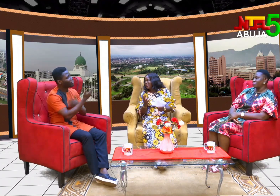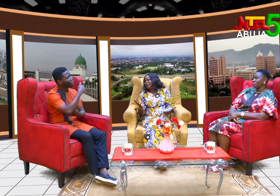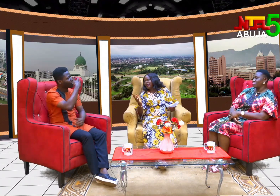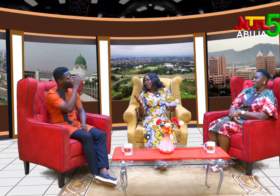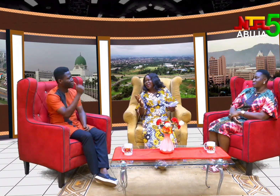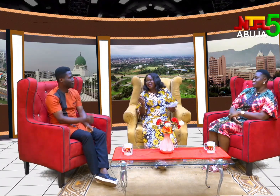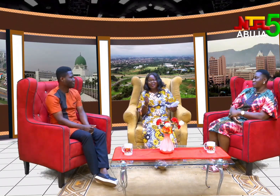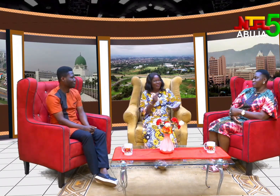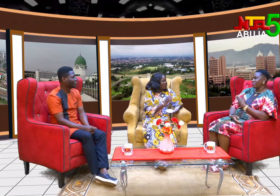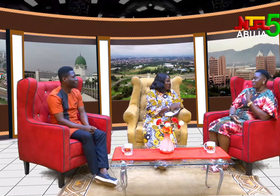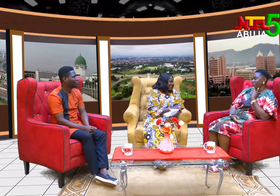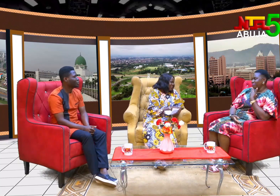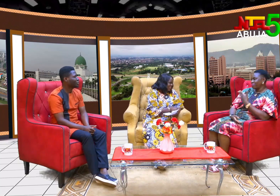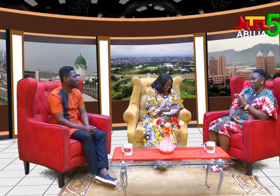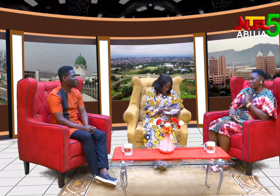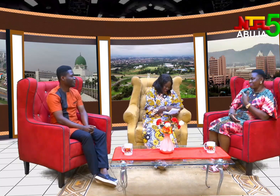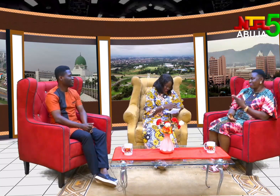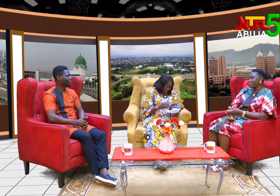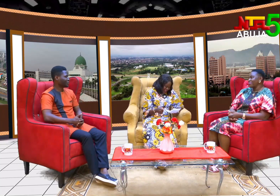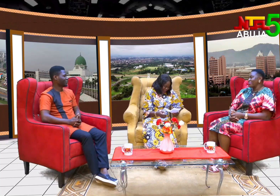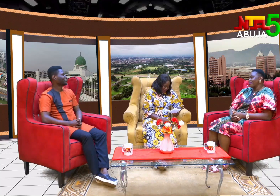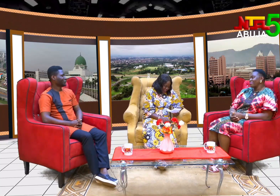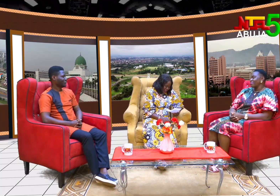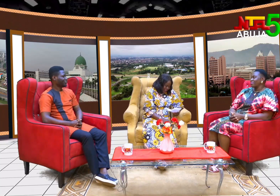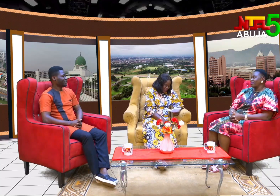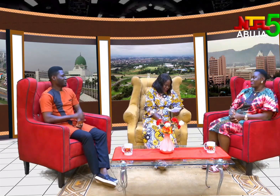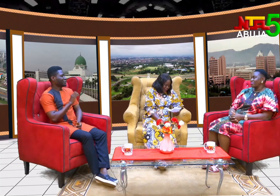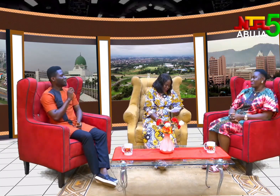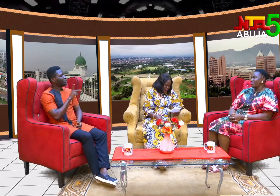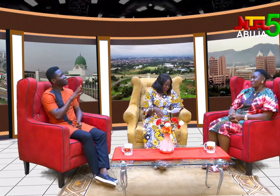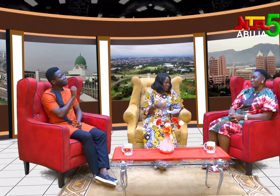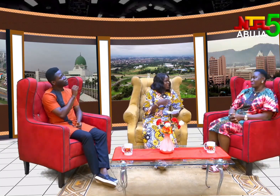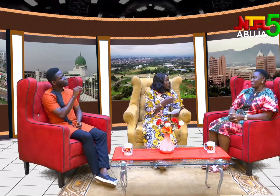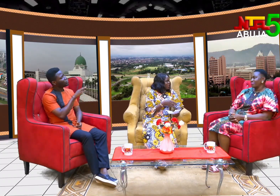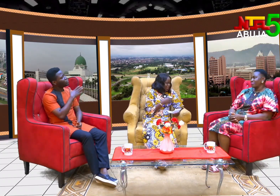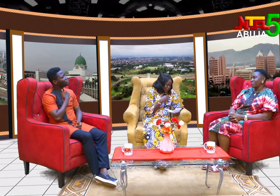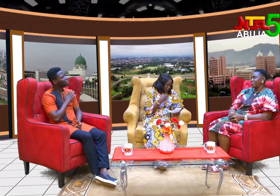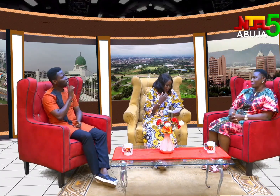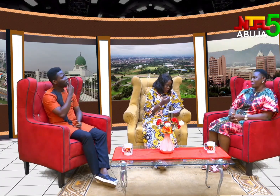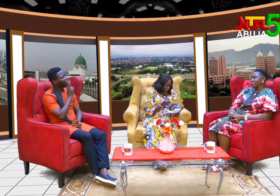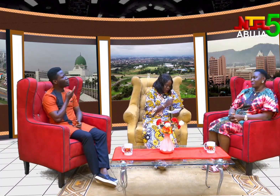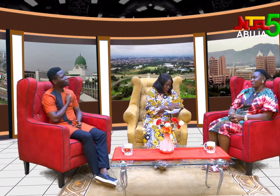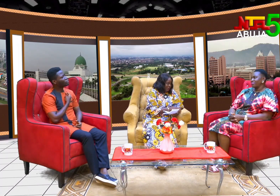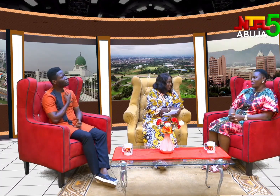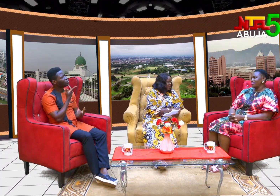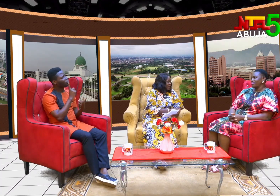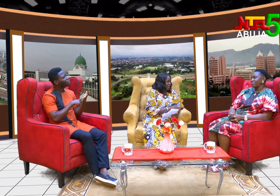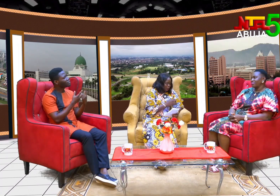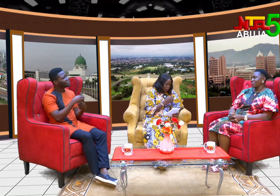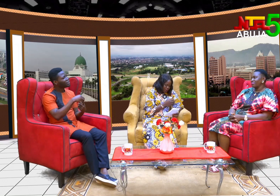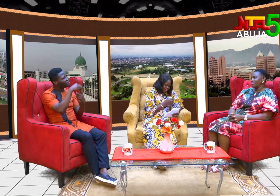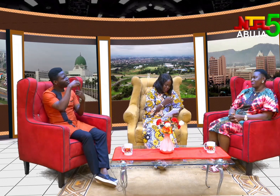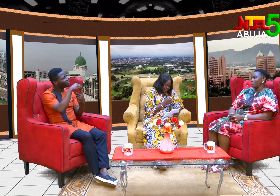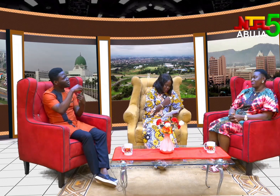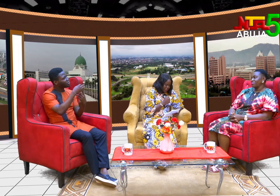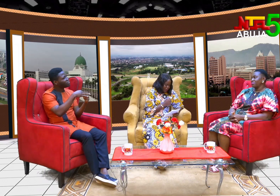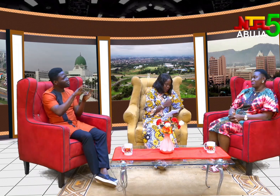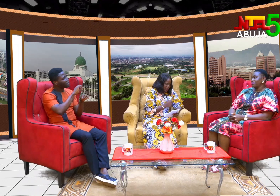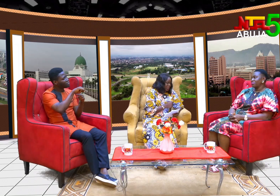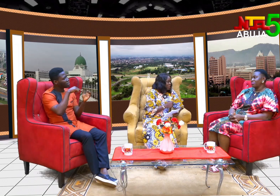also welcome. Good morning. Thank you. Okay. So, what's the significance of World Deaf Day and why is it important